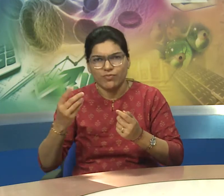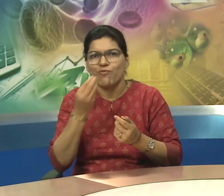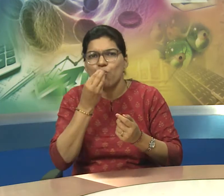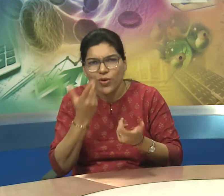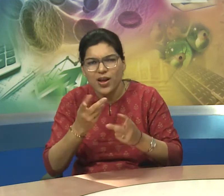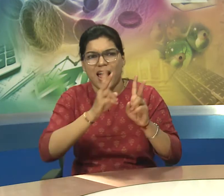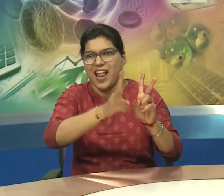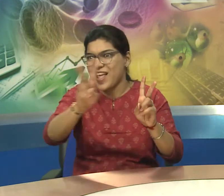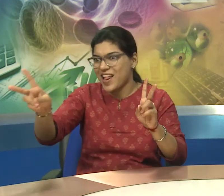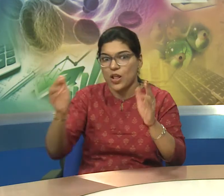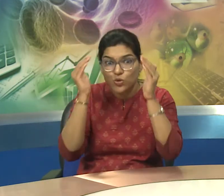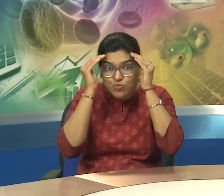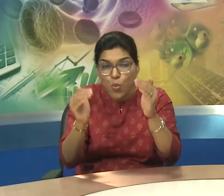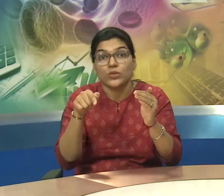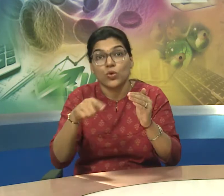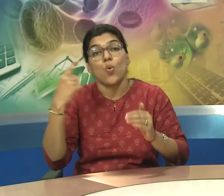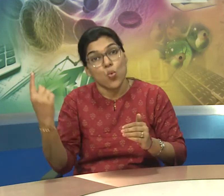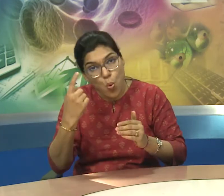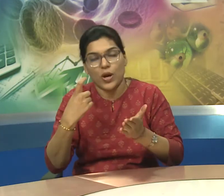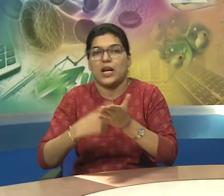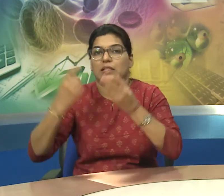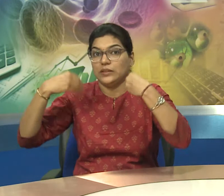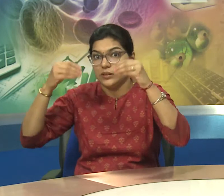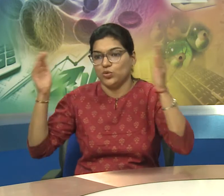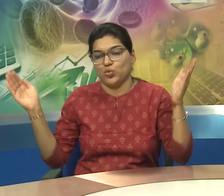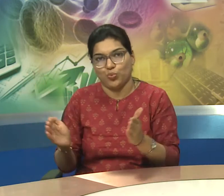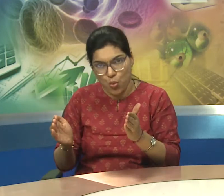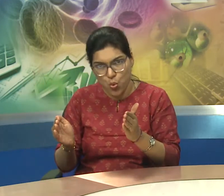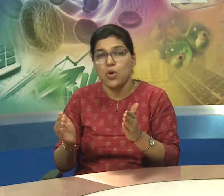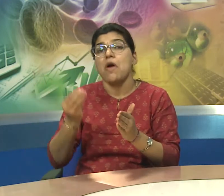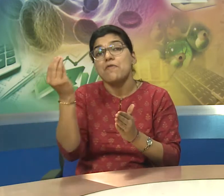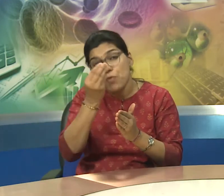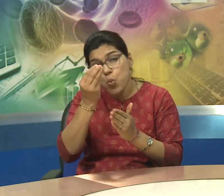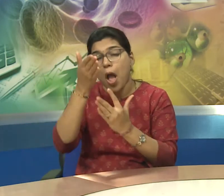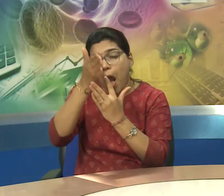goods in small quantity.